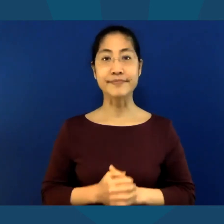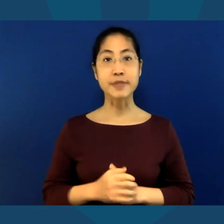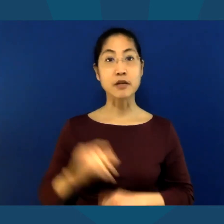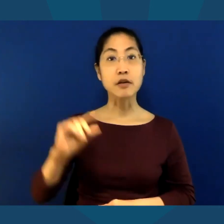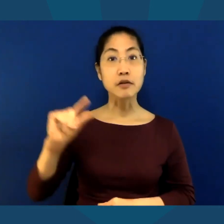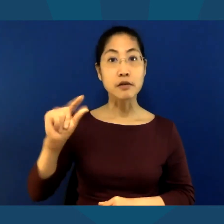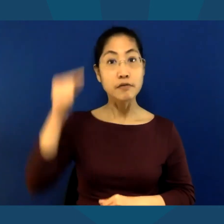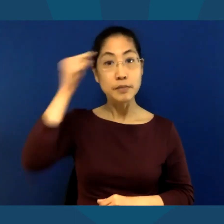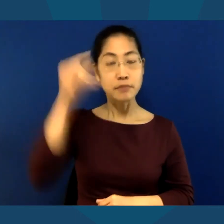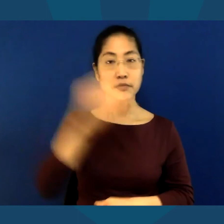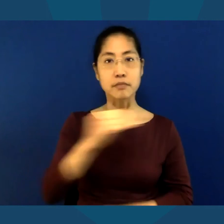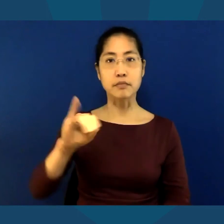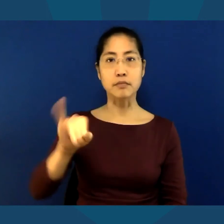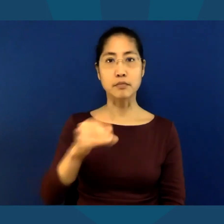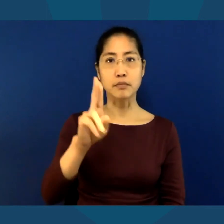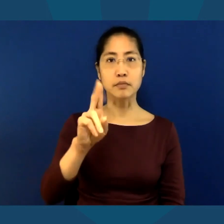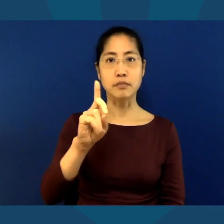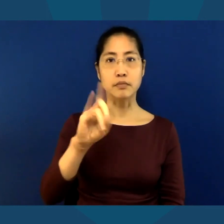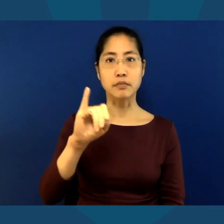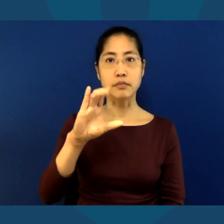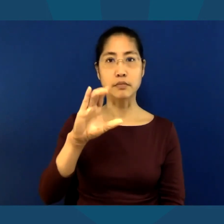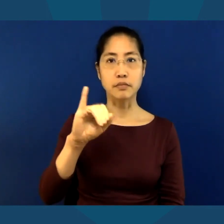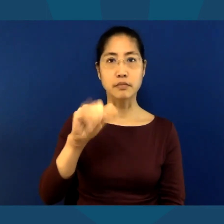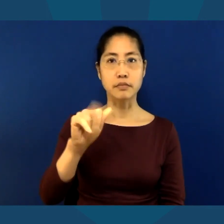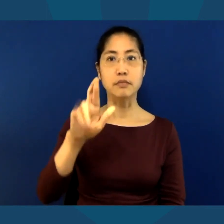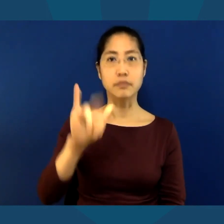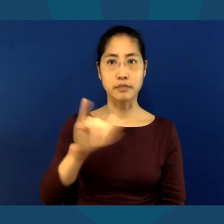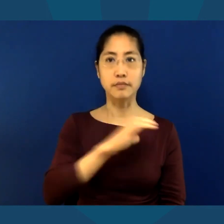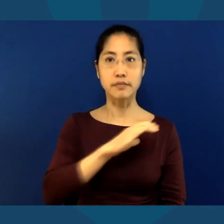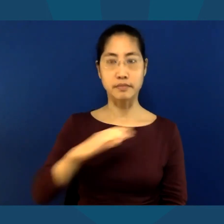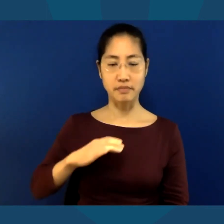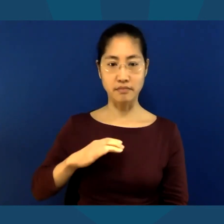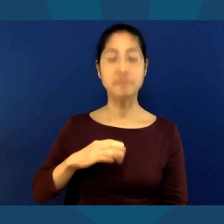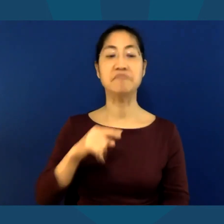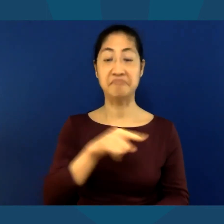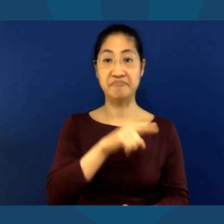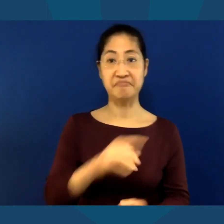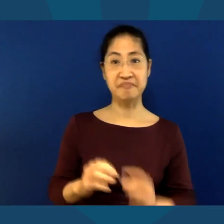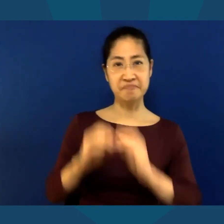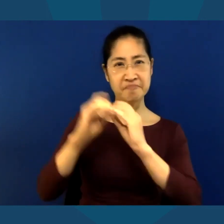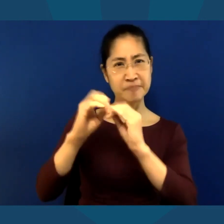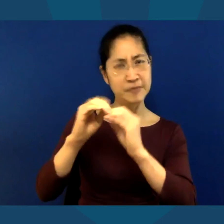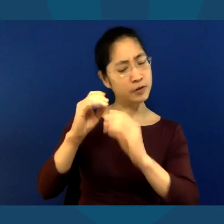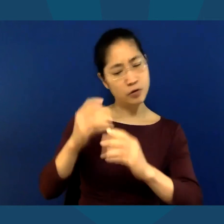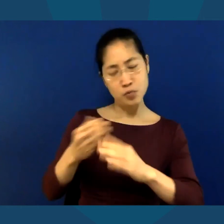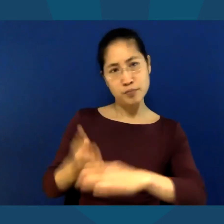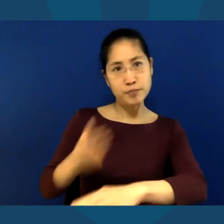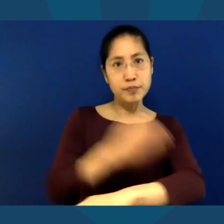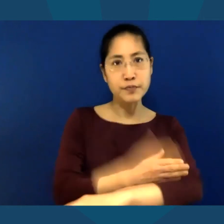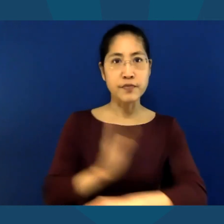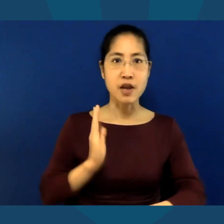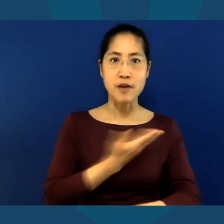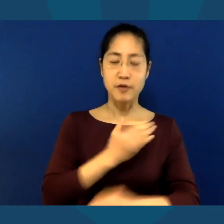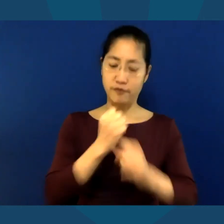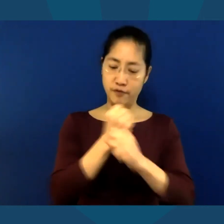and fighting for improving our democracy and defending our right to privacy on the government and